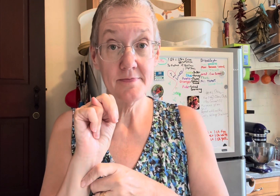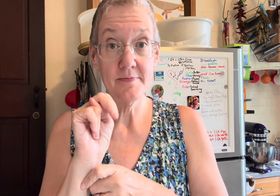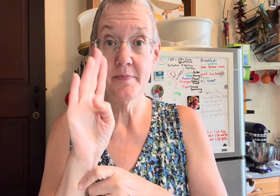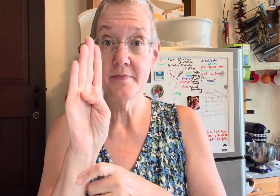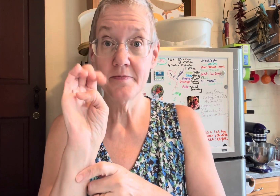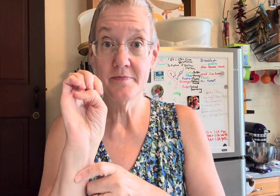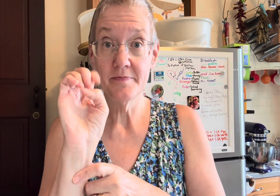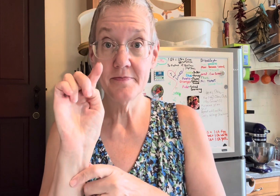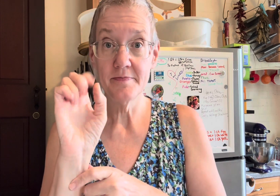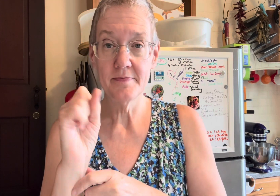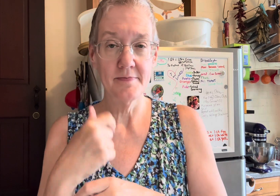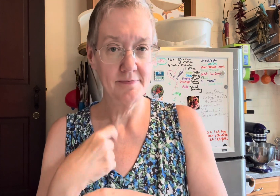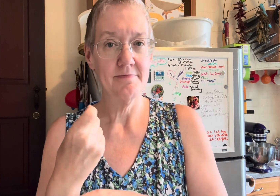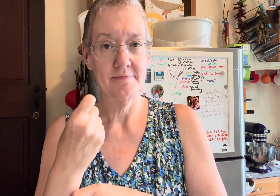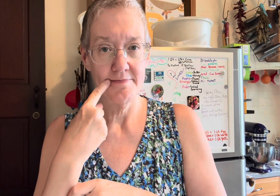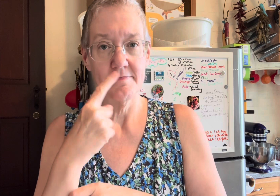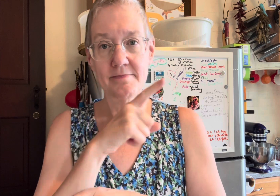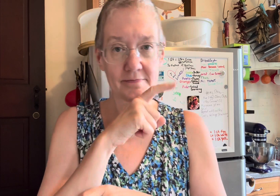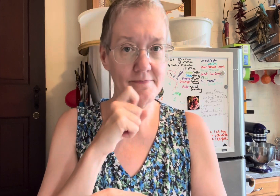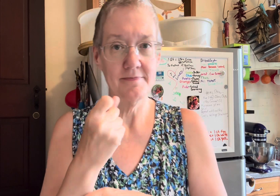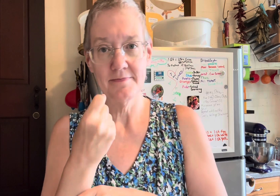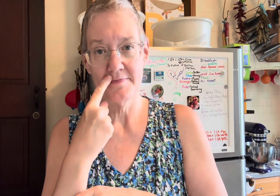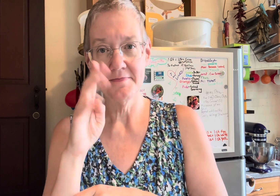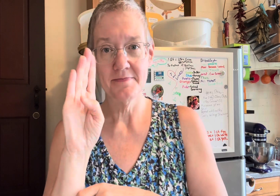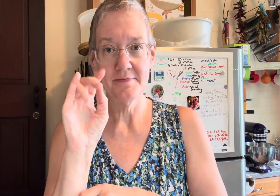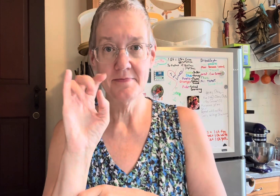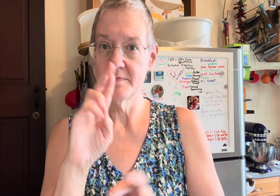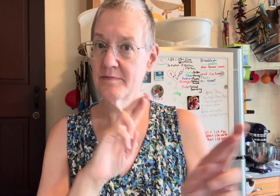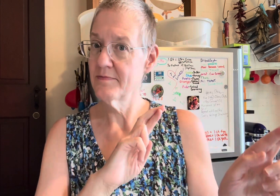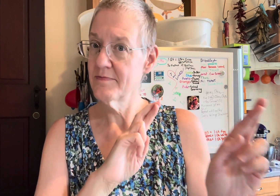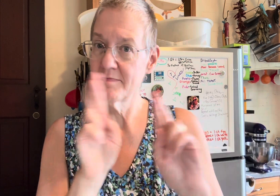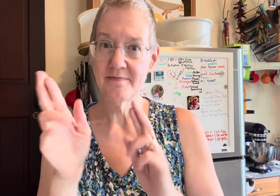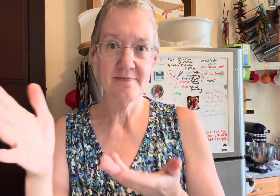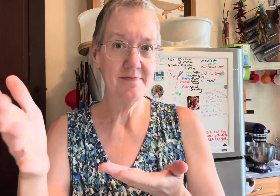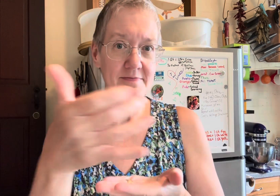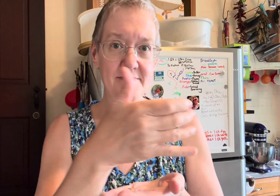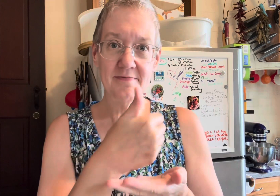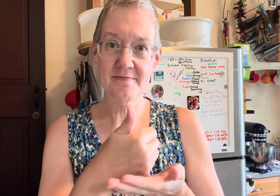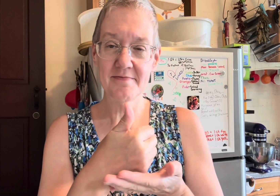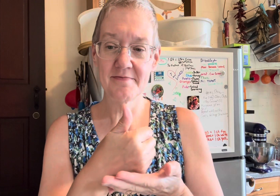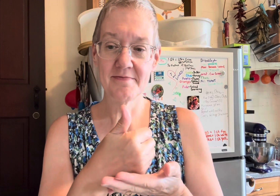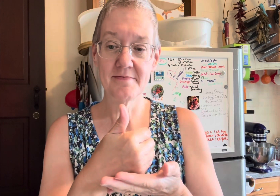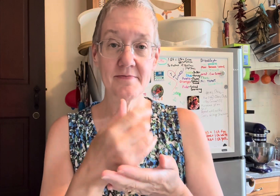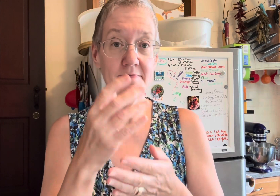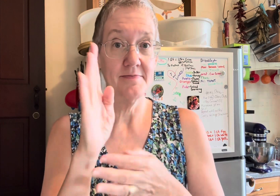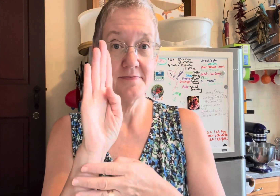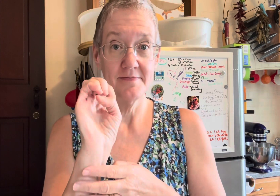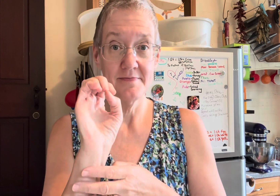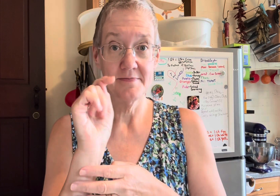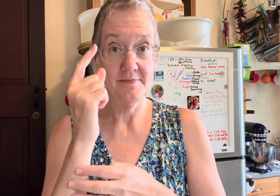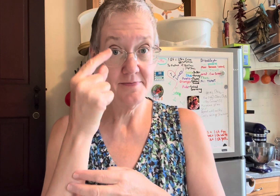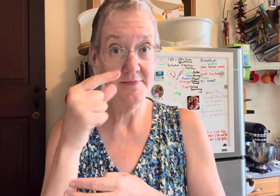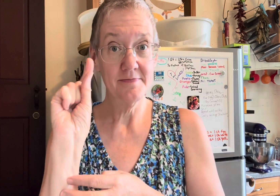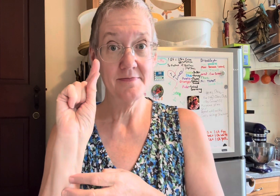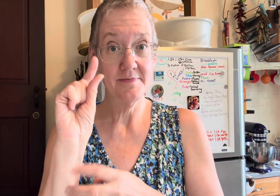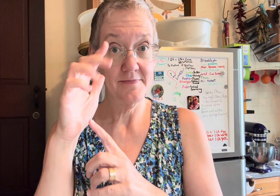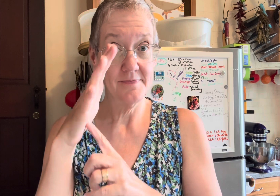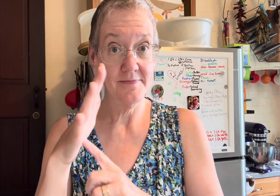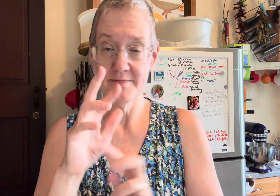But out in the garden, I take beets and greens that I dehydrate, and they're ready to harvest. And the